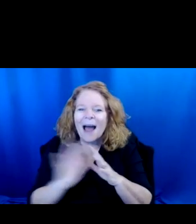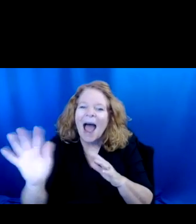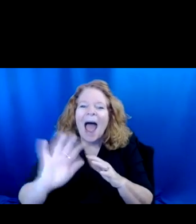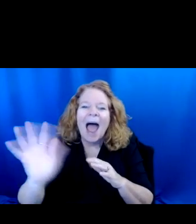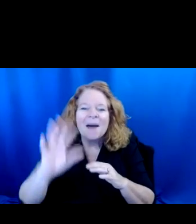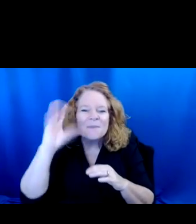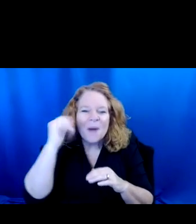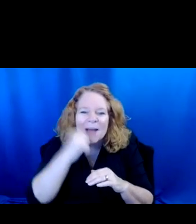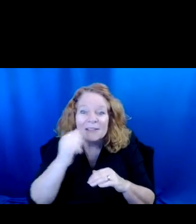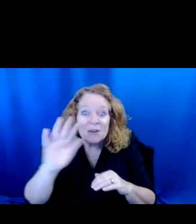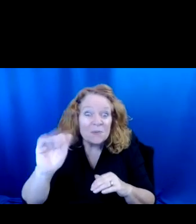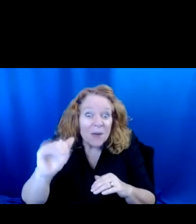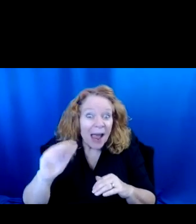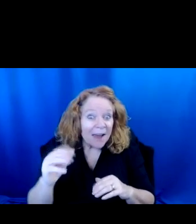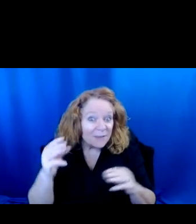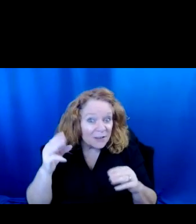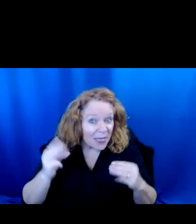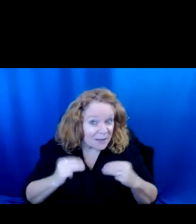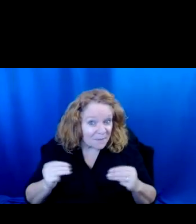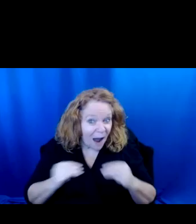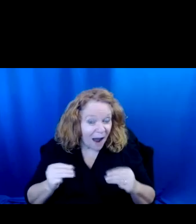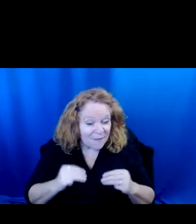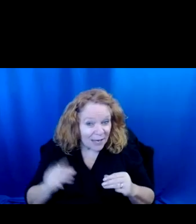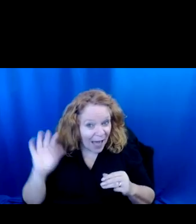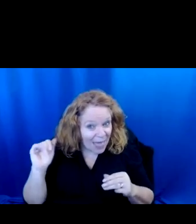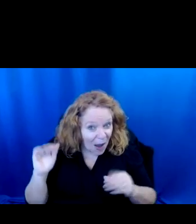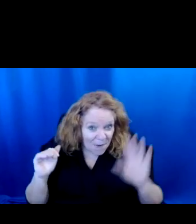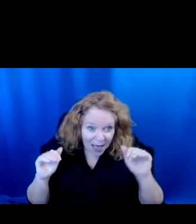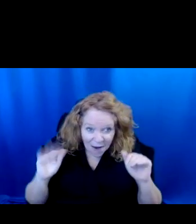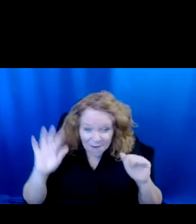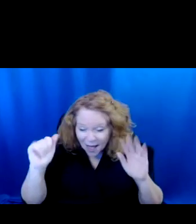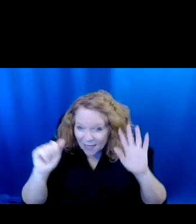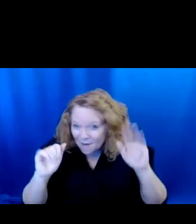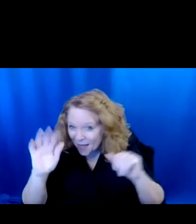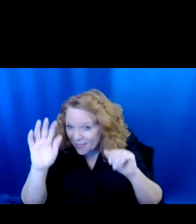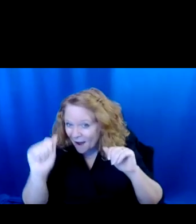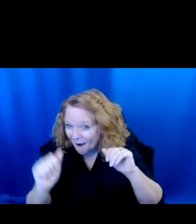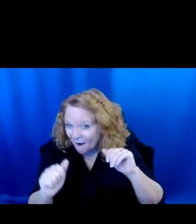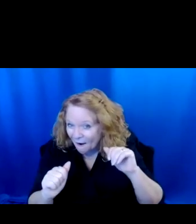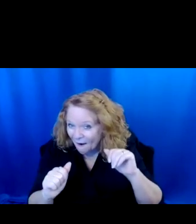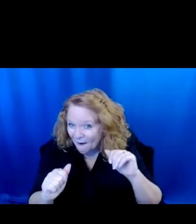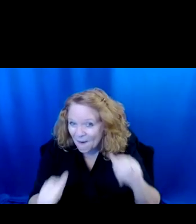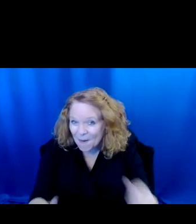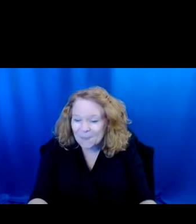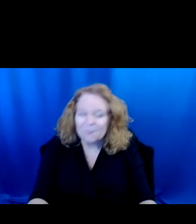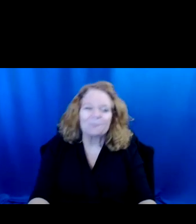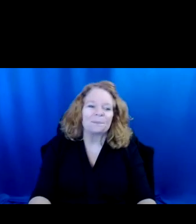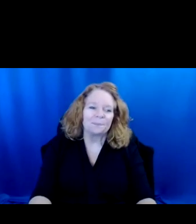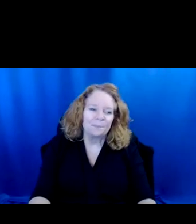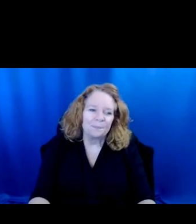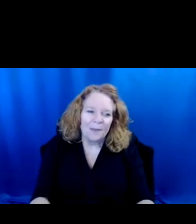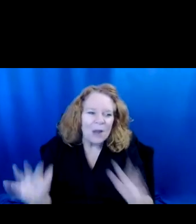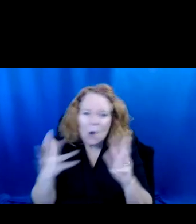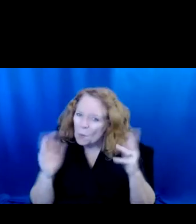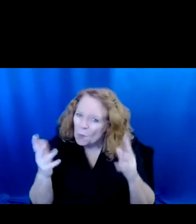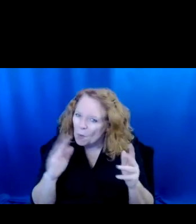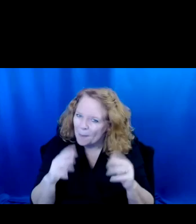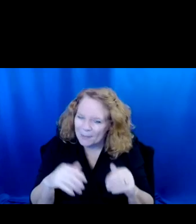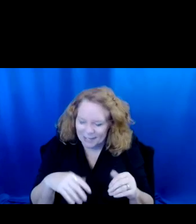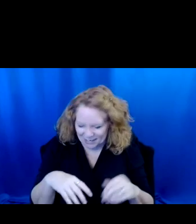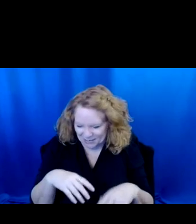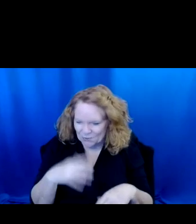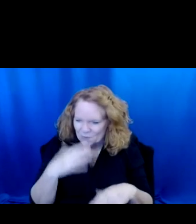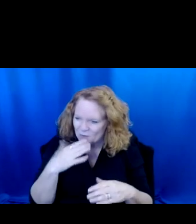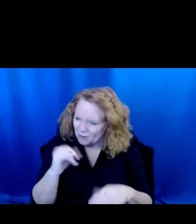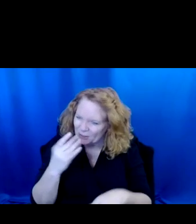and girls, wave to Little Marvin. Hello, hello, hello, hello, hello. Oh, whoopity-doo, Little Marvin. That was